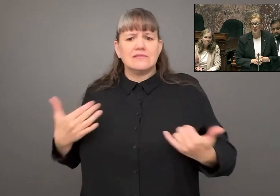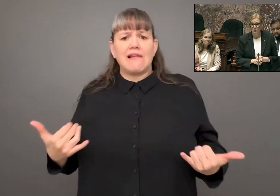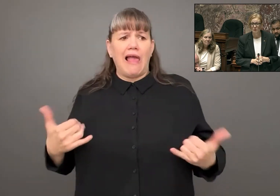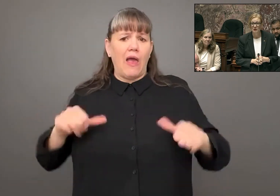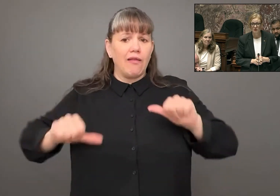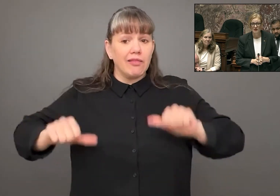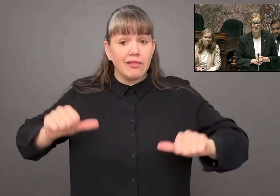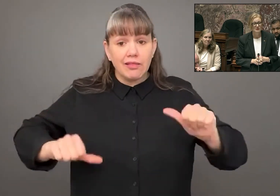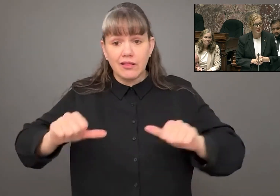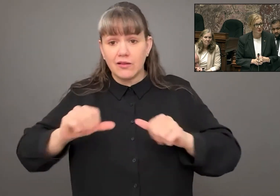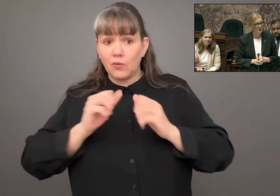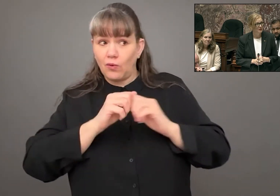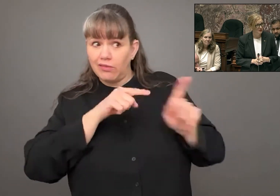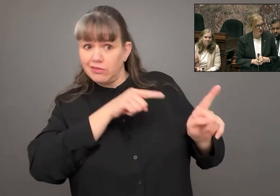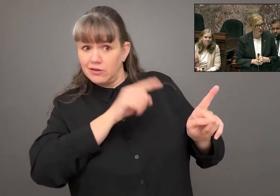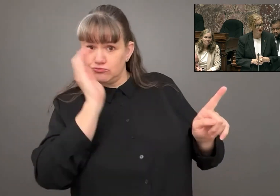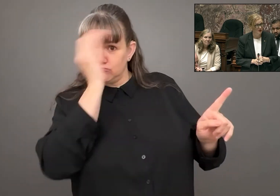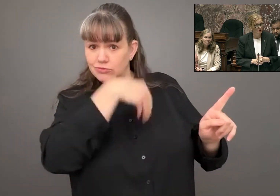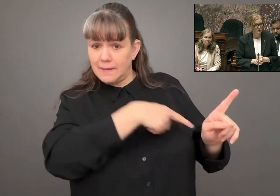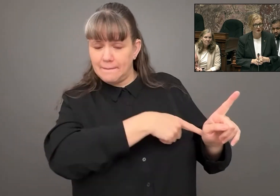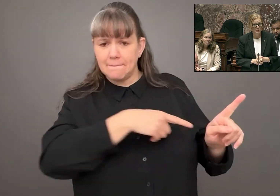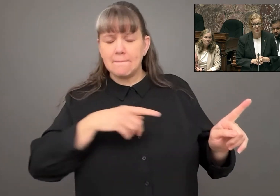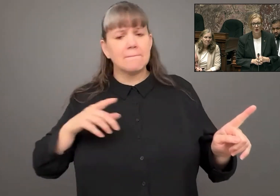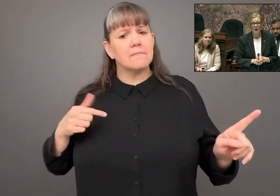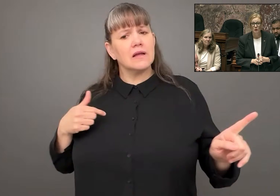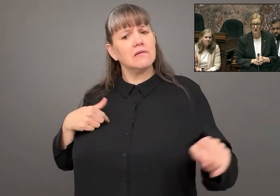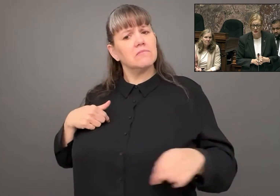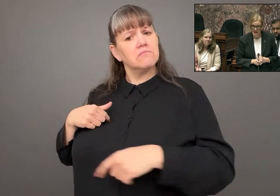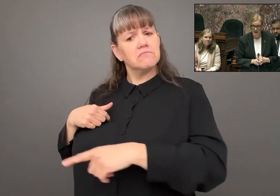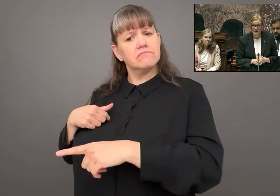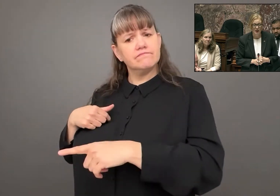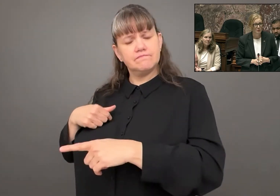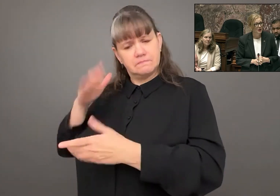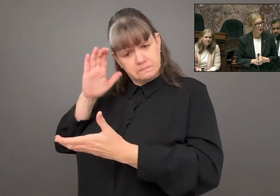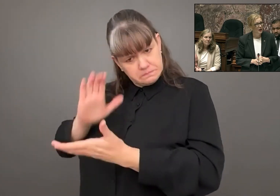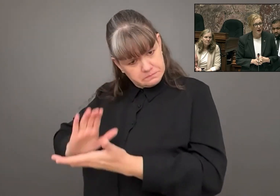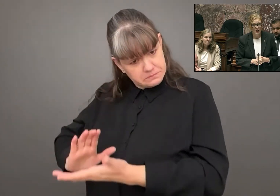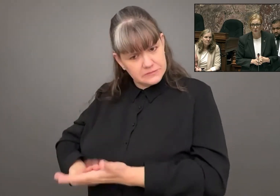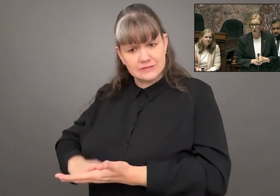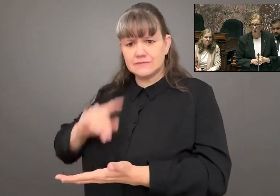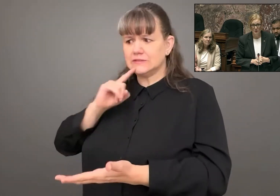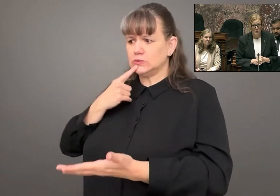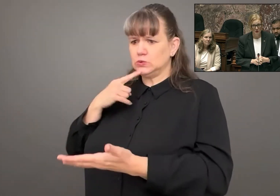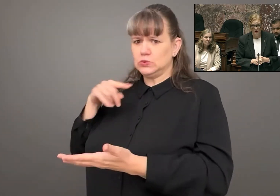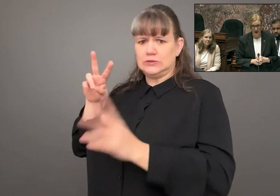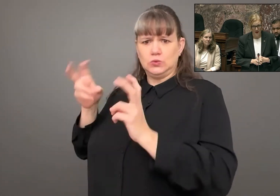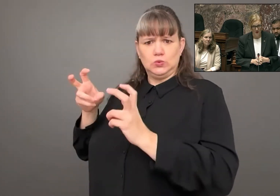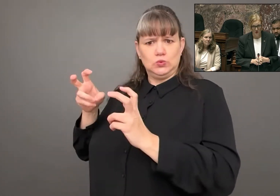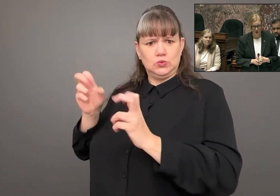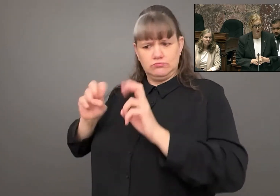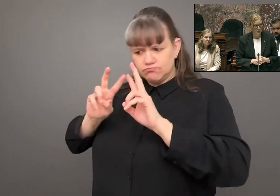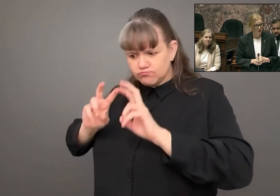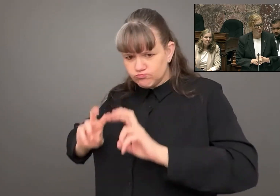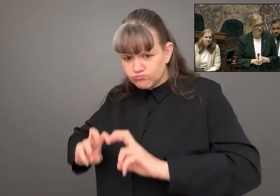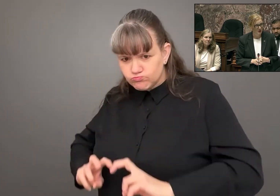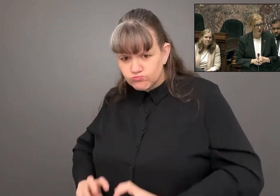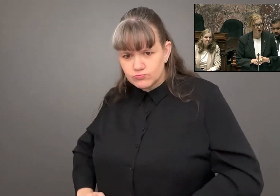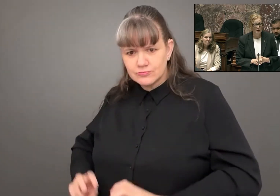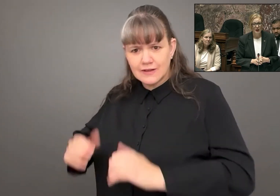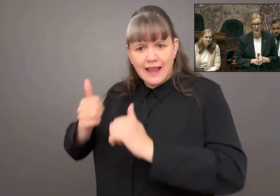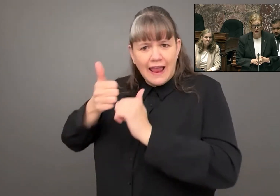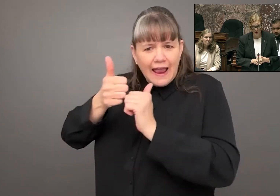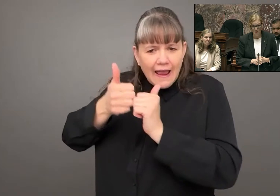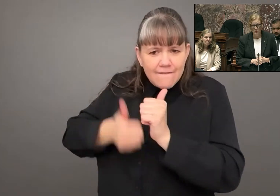these economic threats deeply seriously, Honourable Speaker, and we're standing up every opportunity we have to trump, Honourable